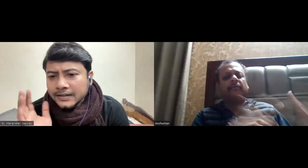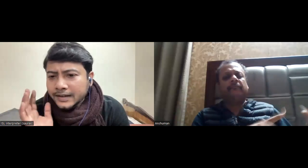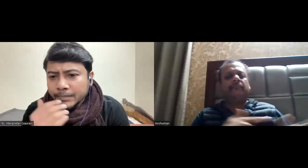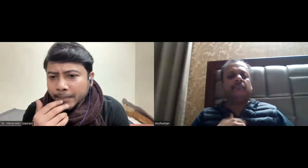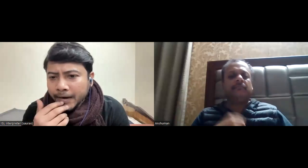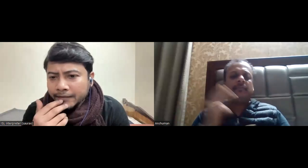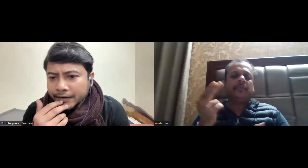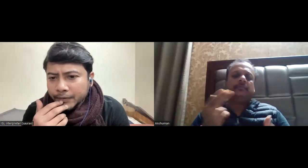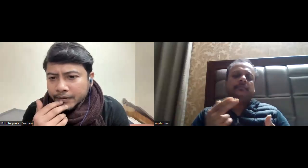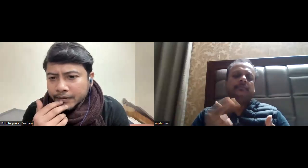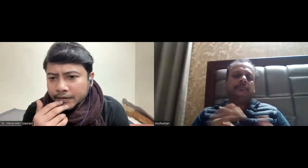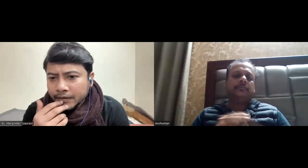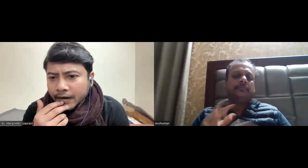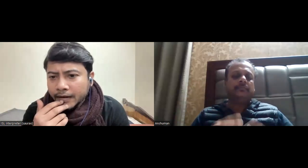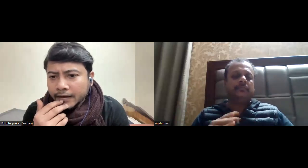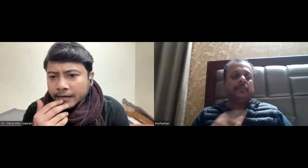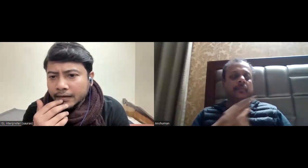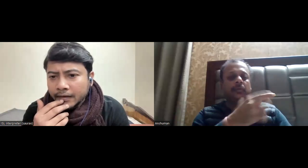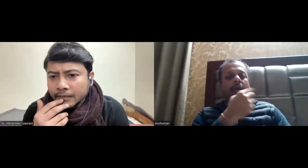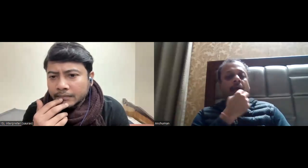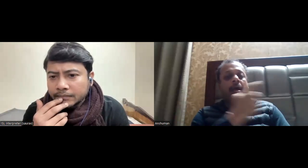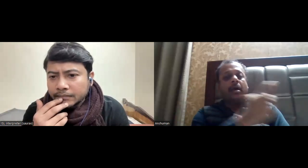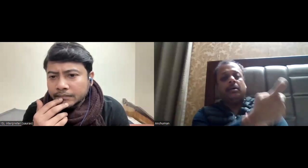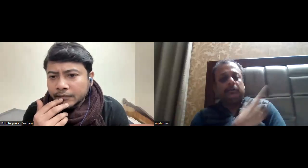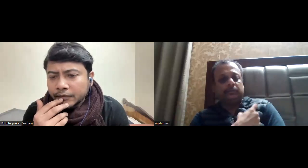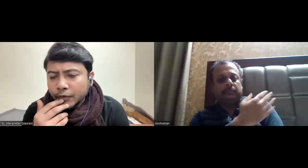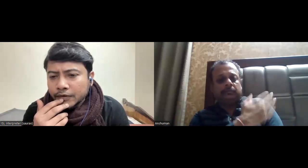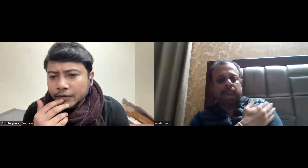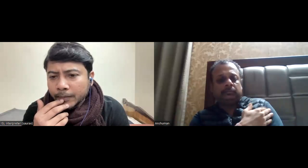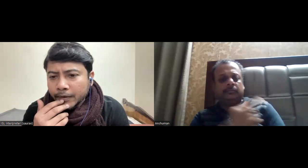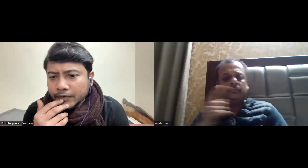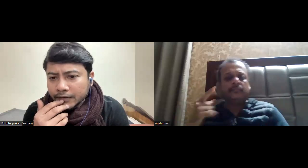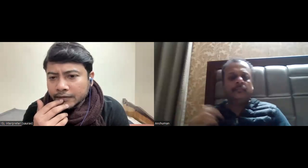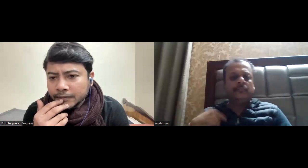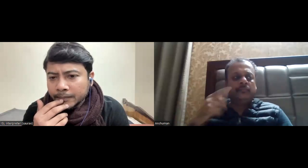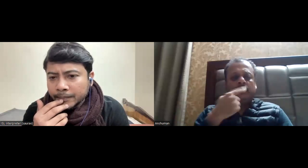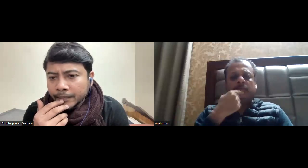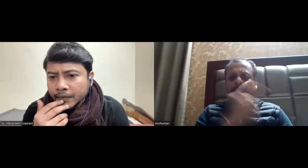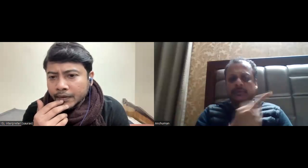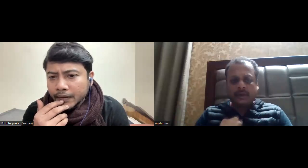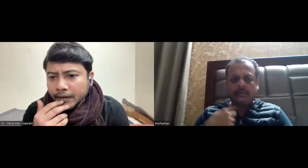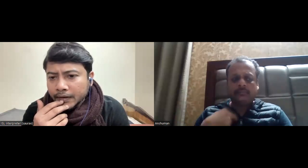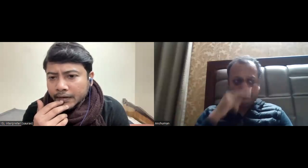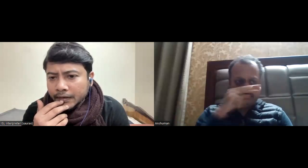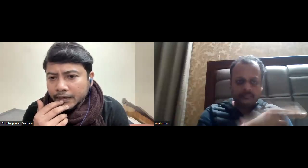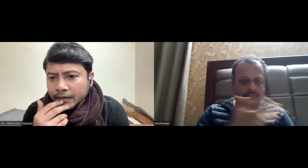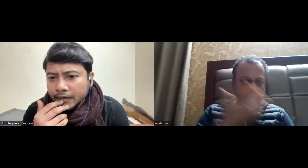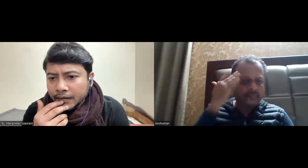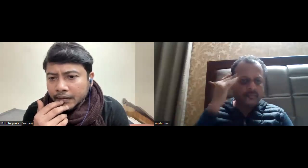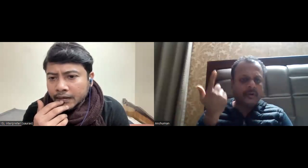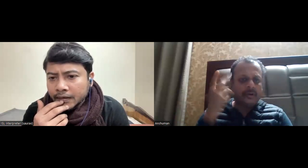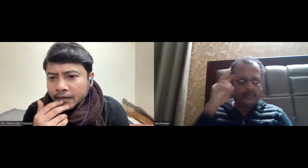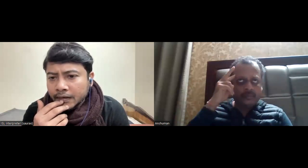other things, I keep my mind away to it. I uh, focus on my own self. And